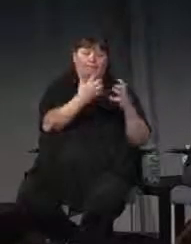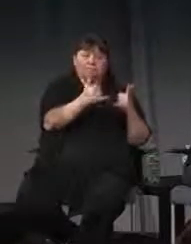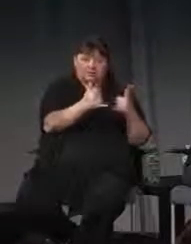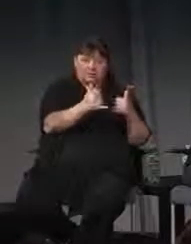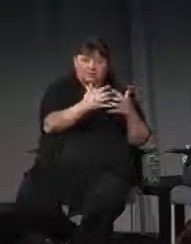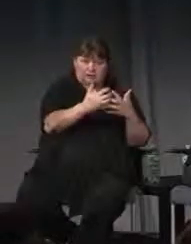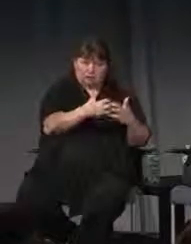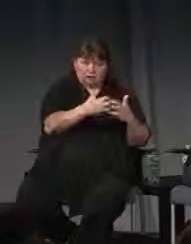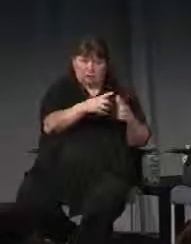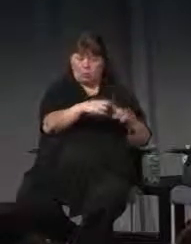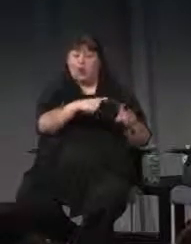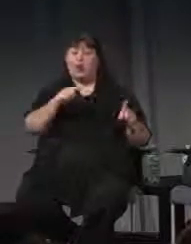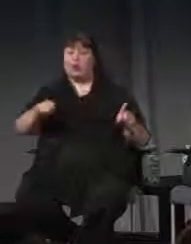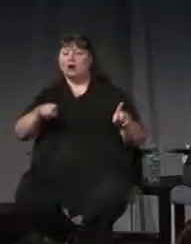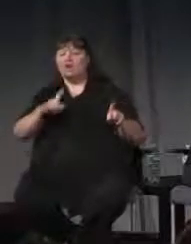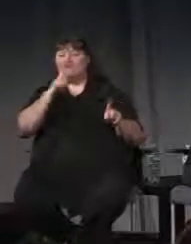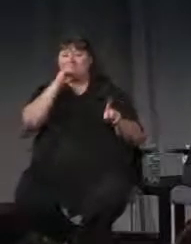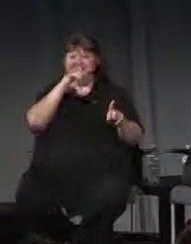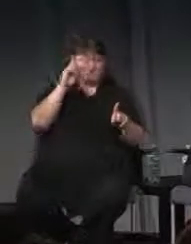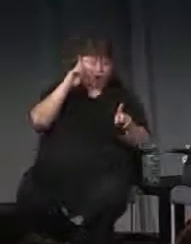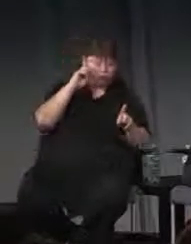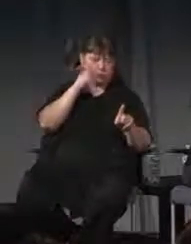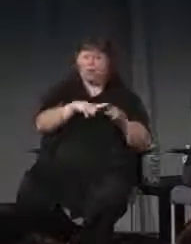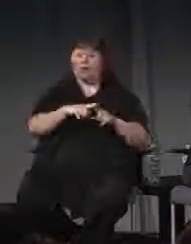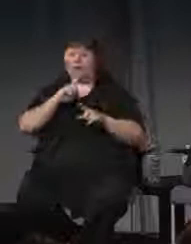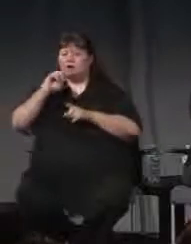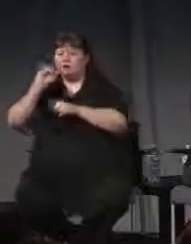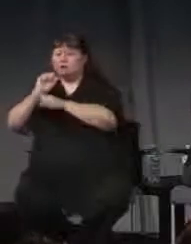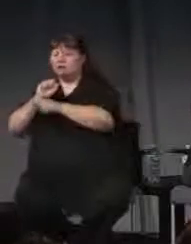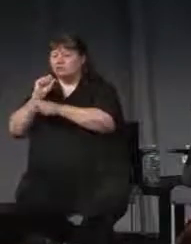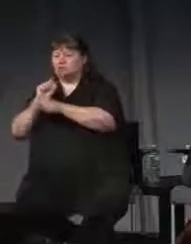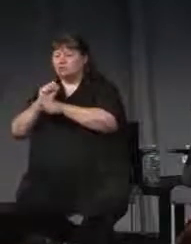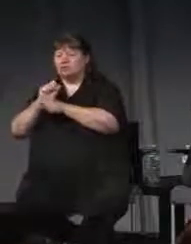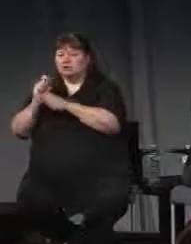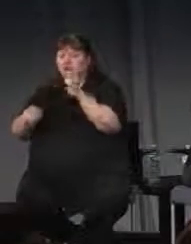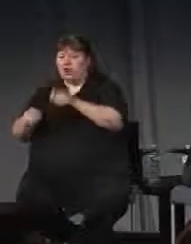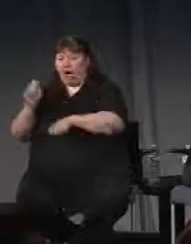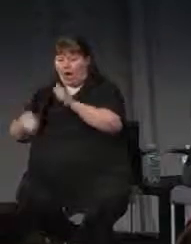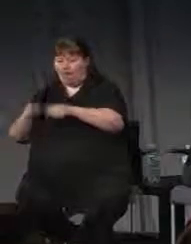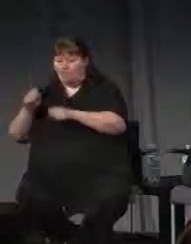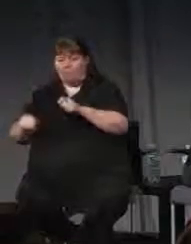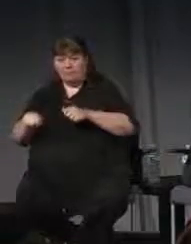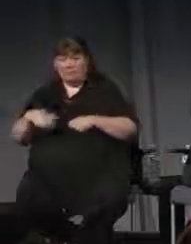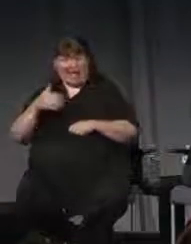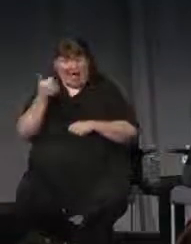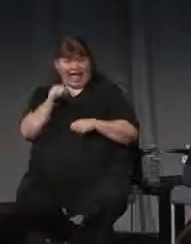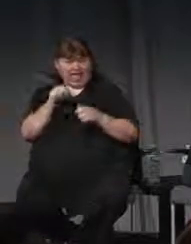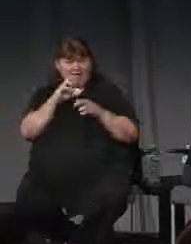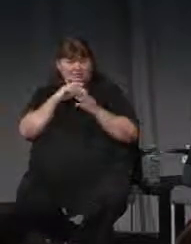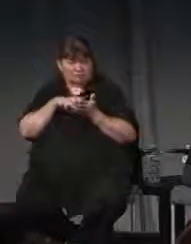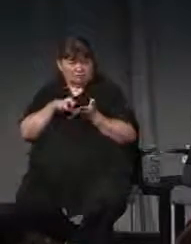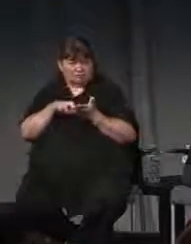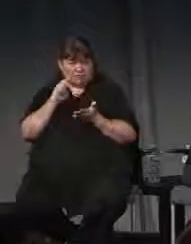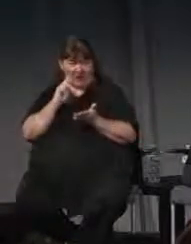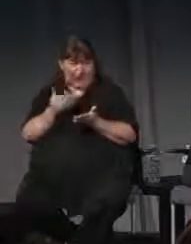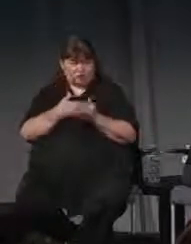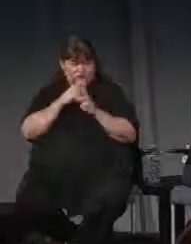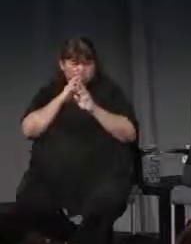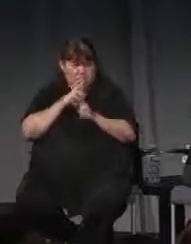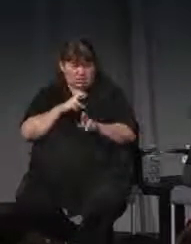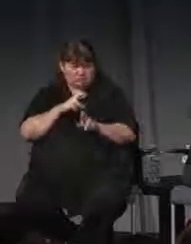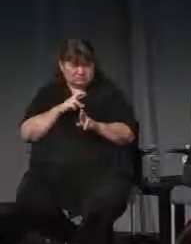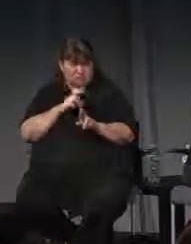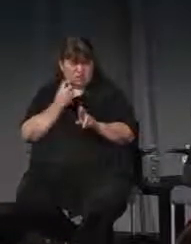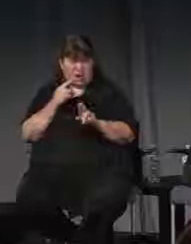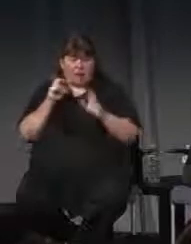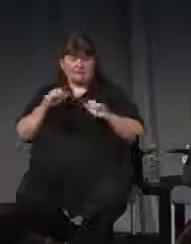or synthetic strings. Has there been any studies done into our response or